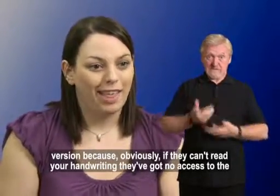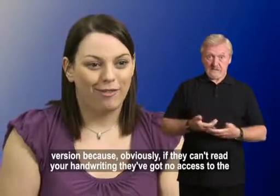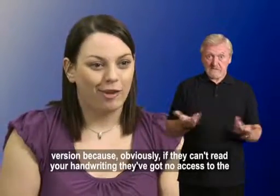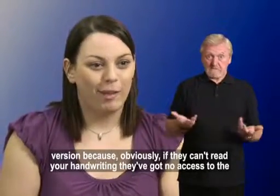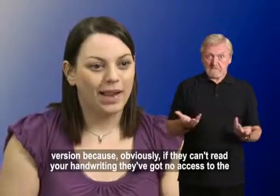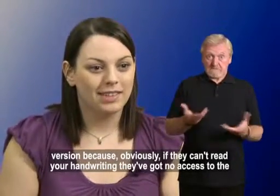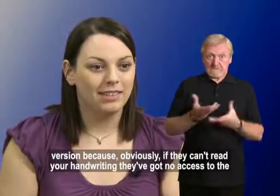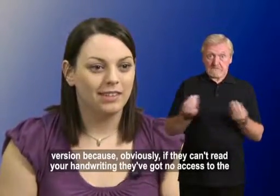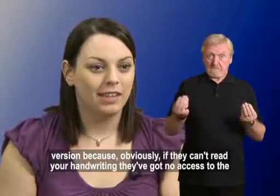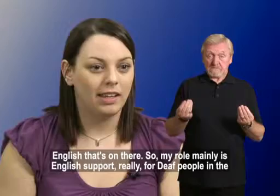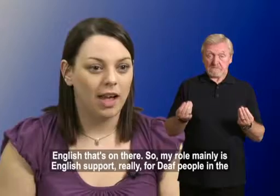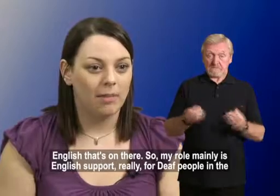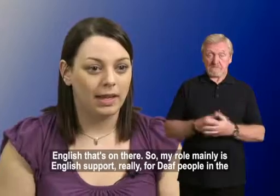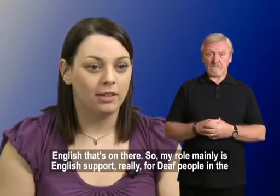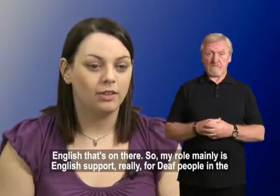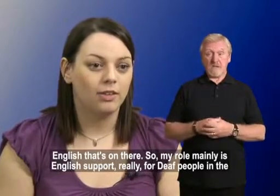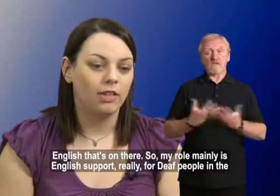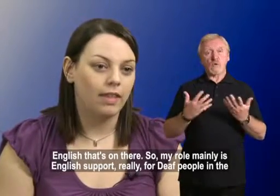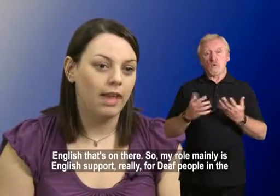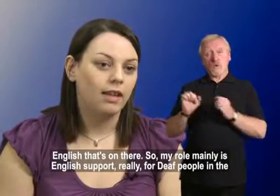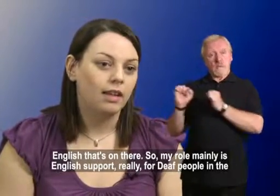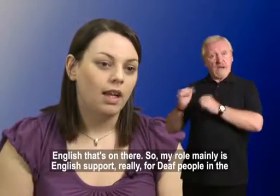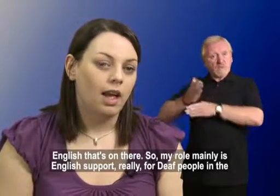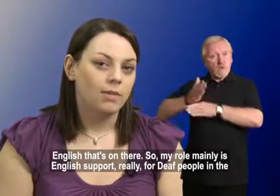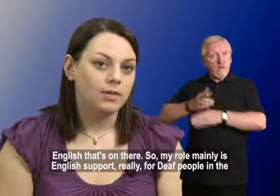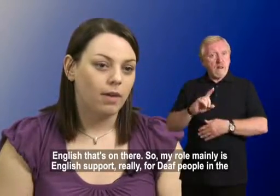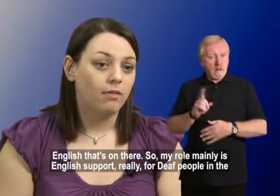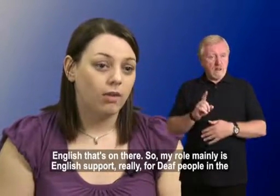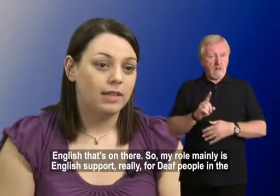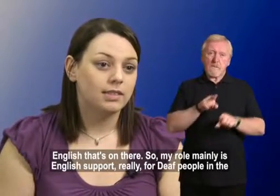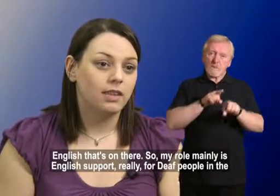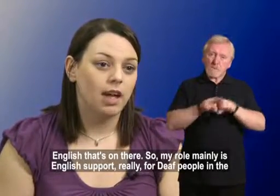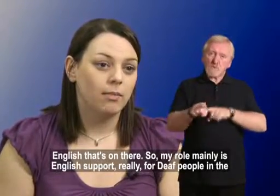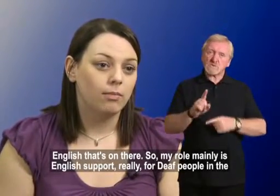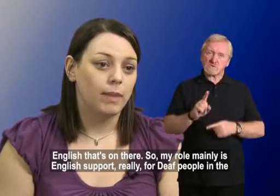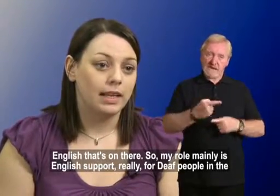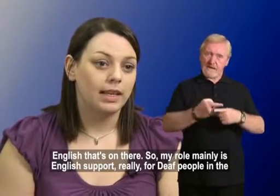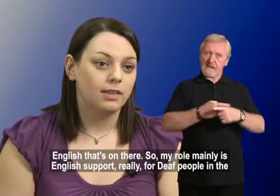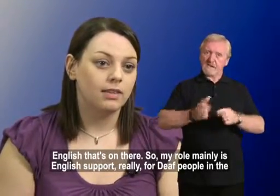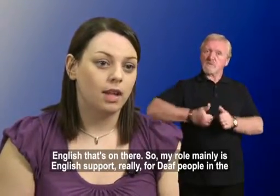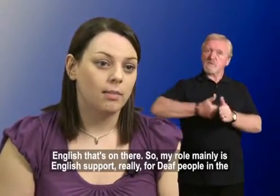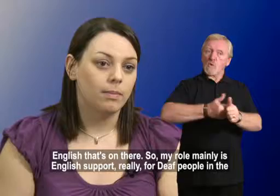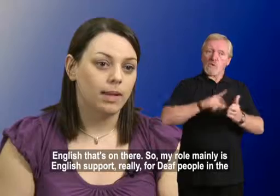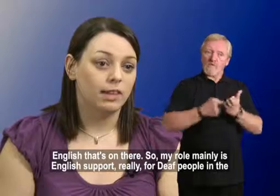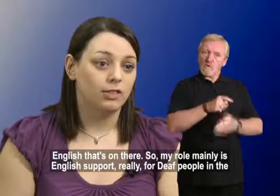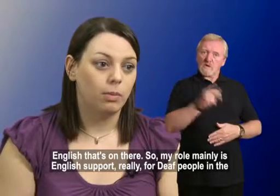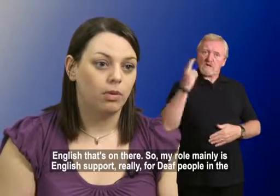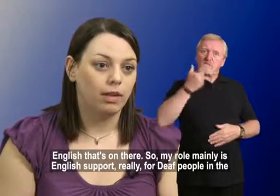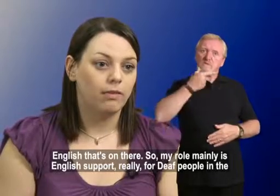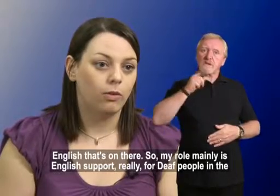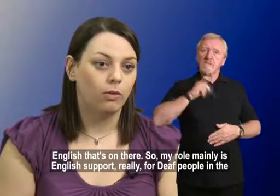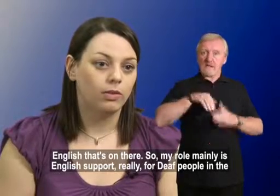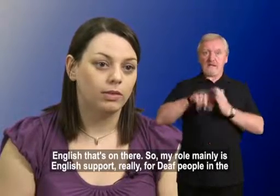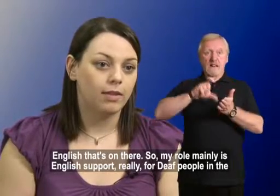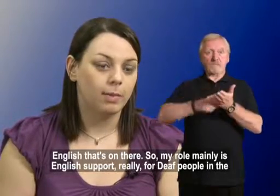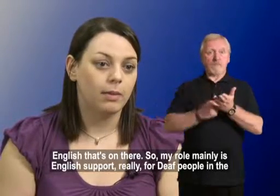handwriting, they've got no access to the English that's on there. So my role is mainly is English support